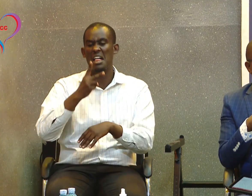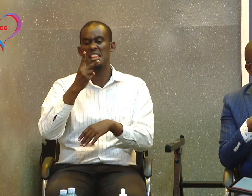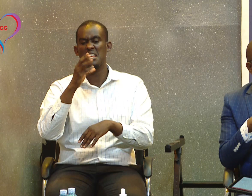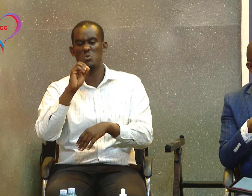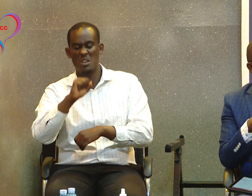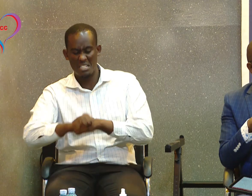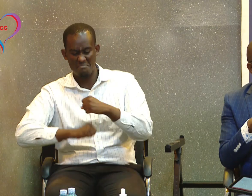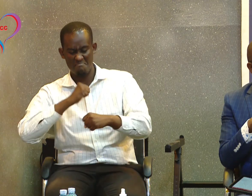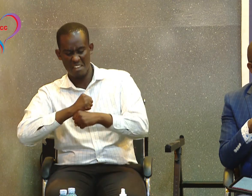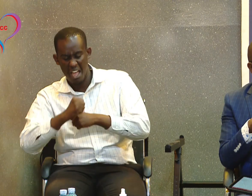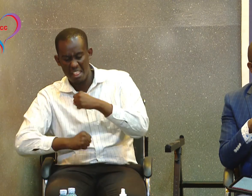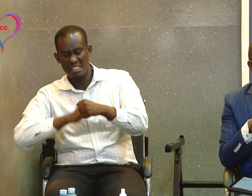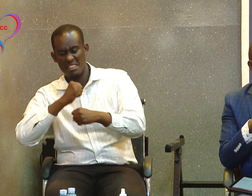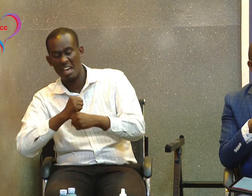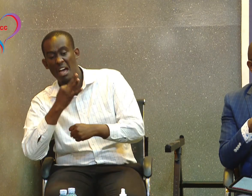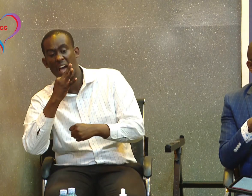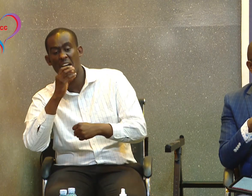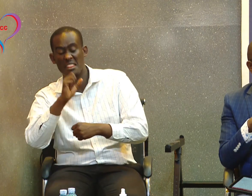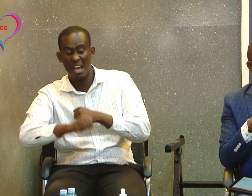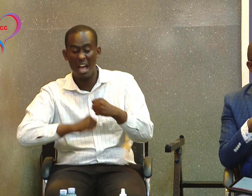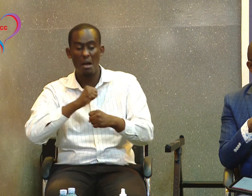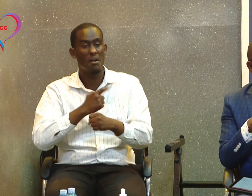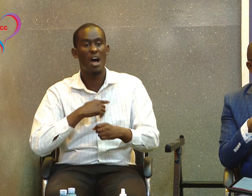progress. Look at, get close to their life.